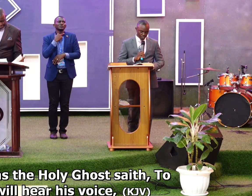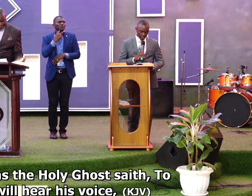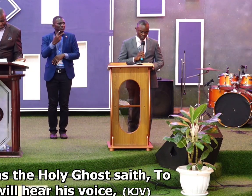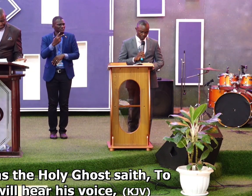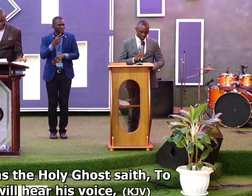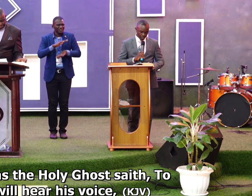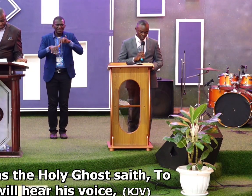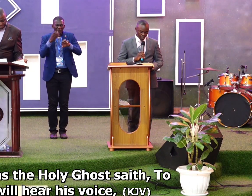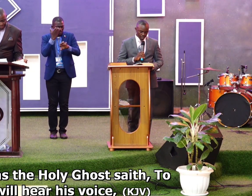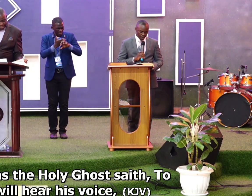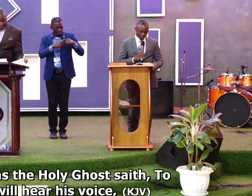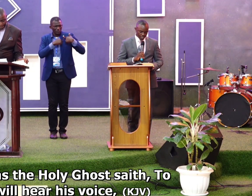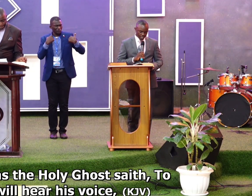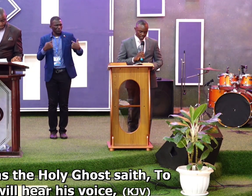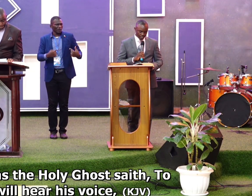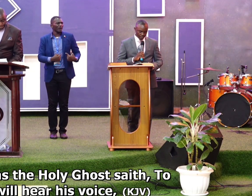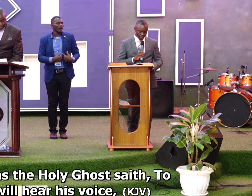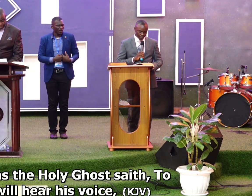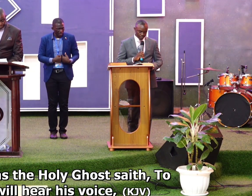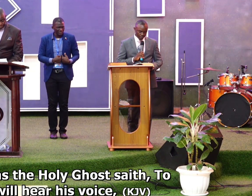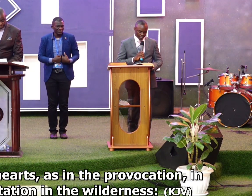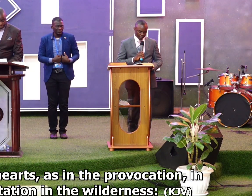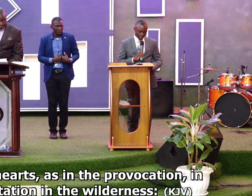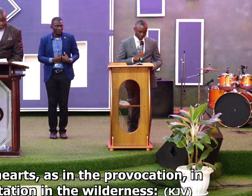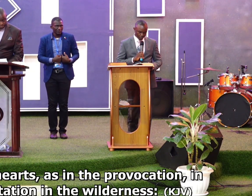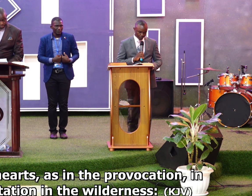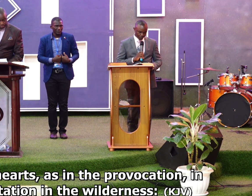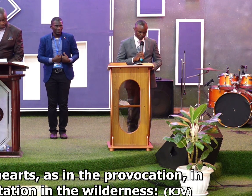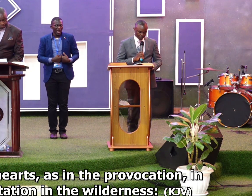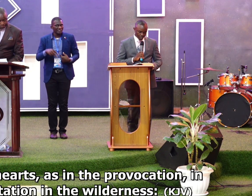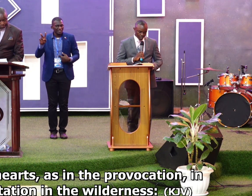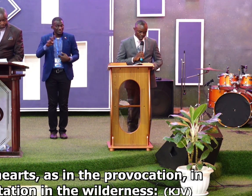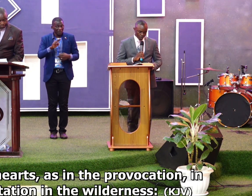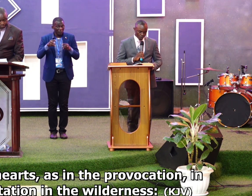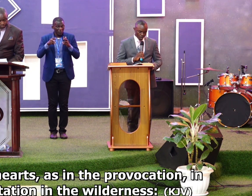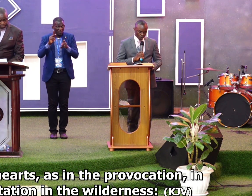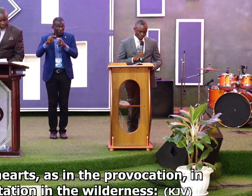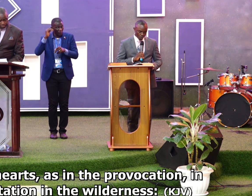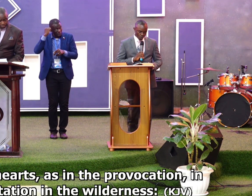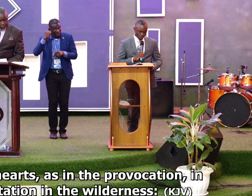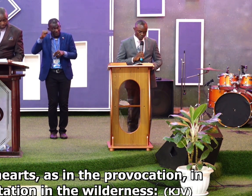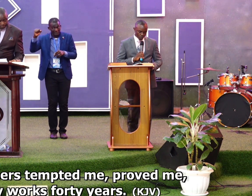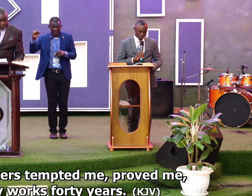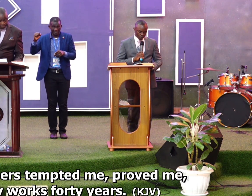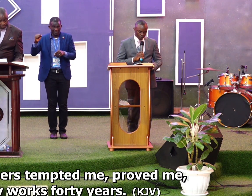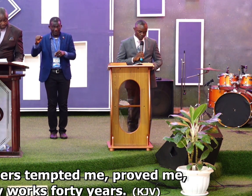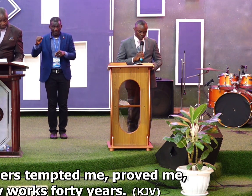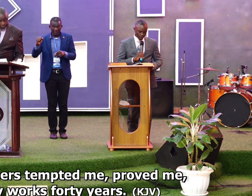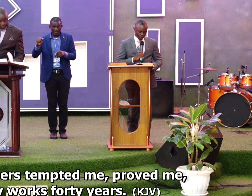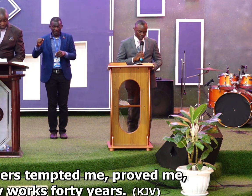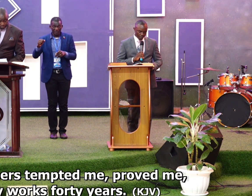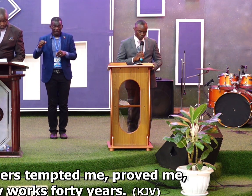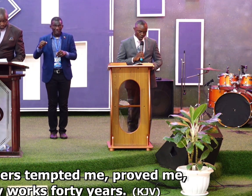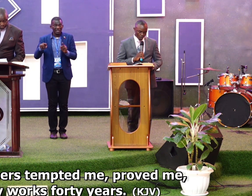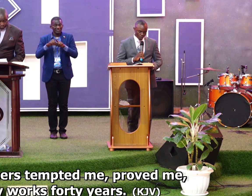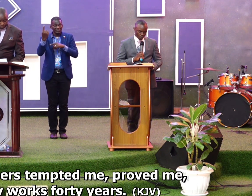temukakanyazanga mitima gyammwe nga mu kiseera kye bajeemeramu, nga ku lunaku